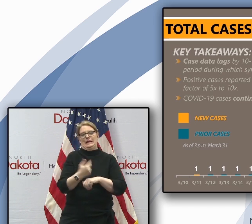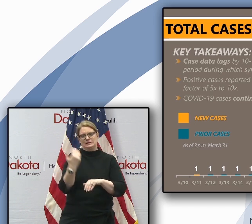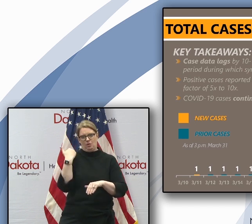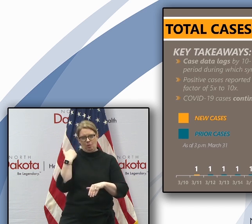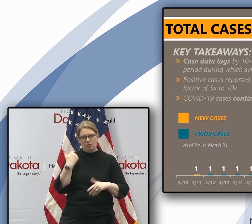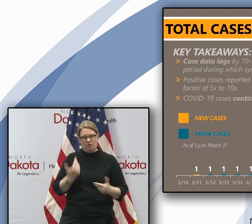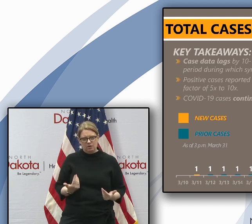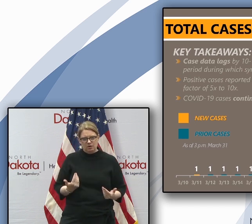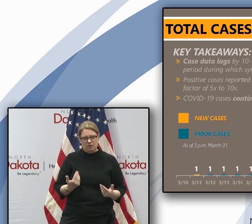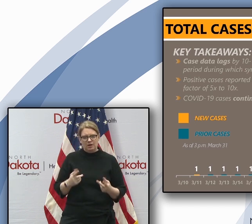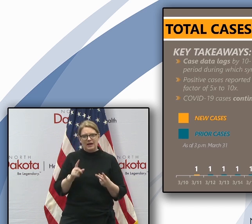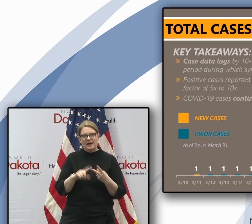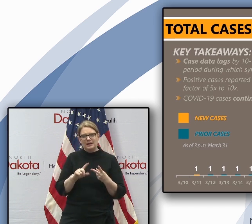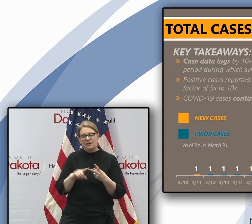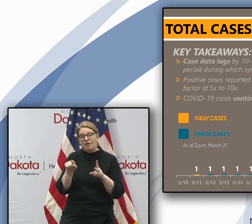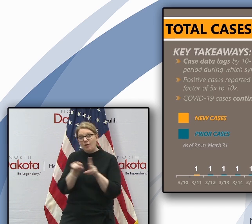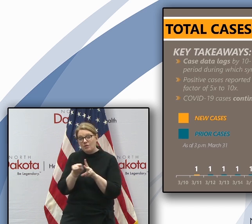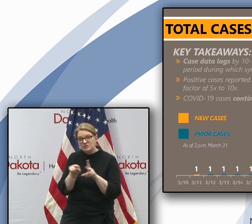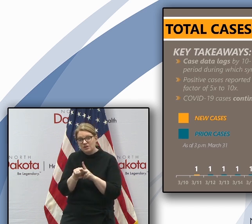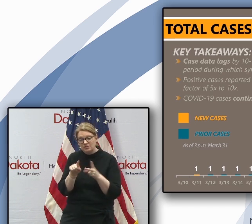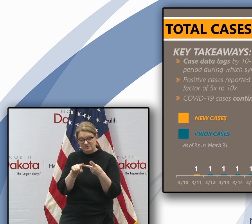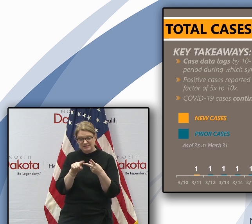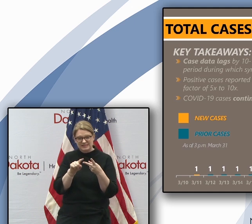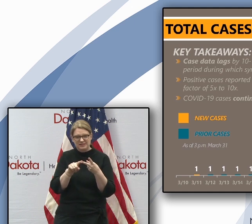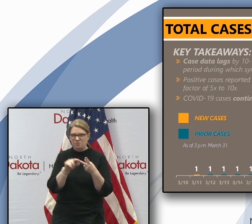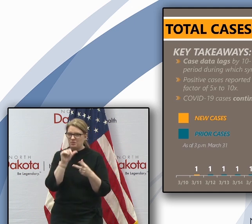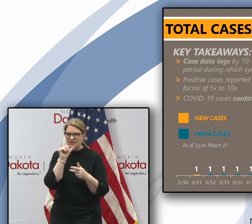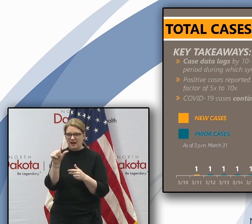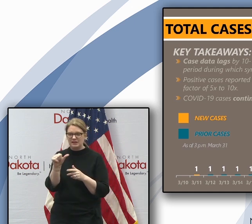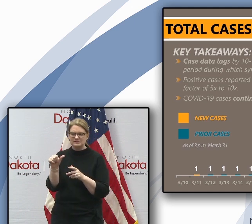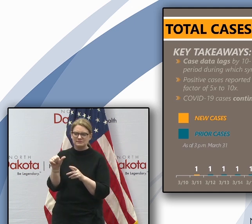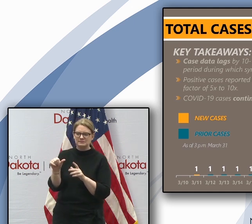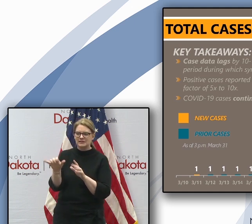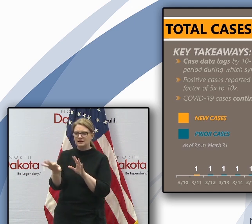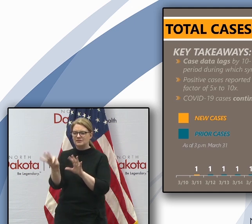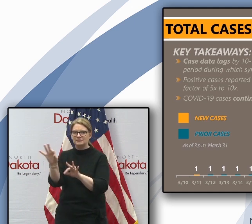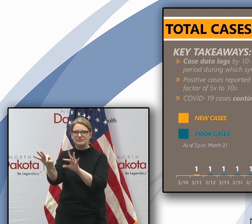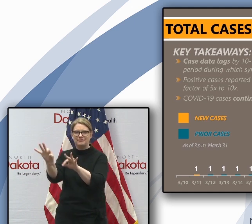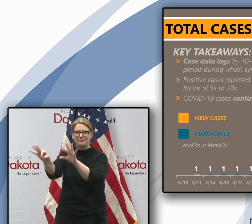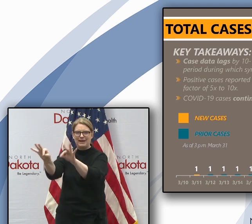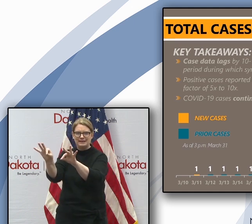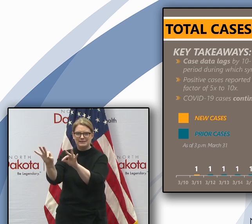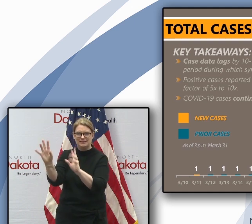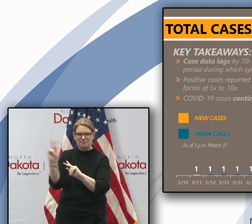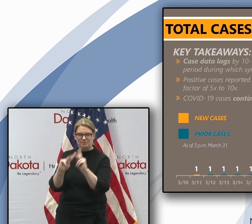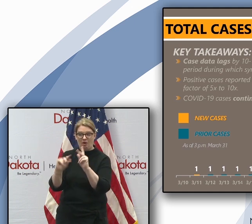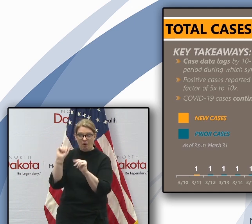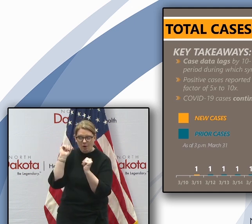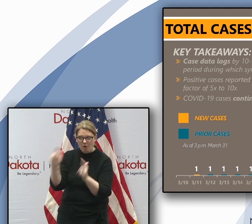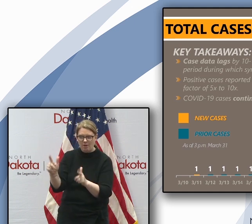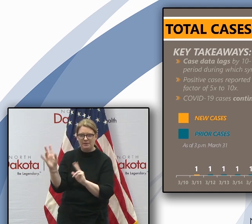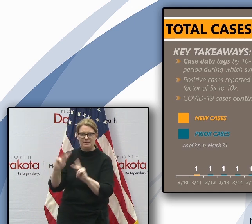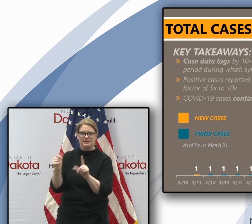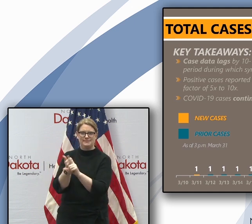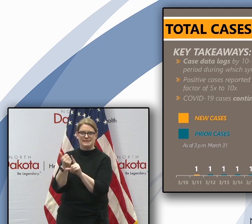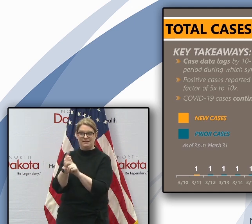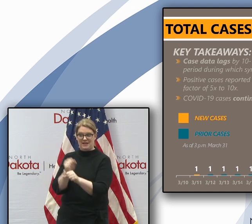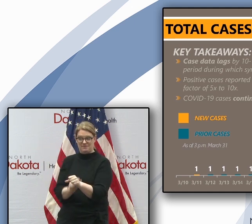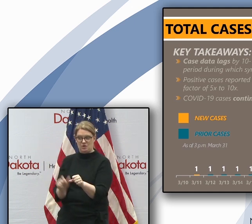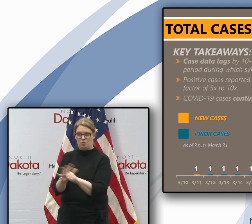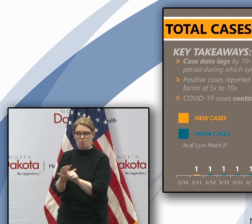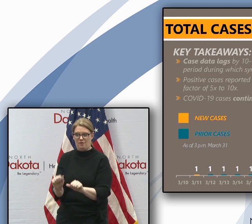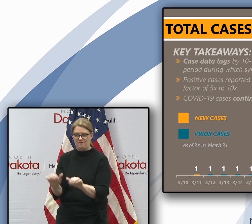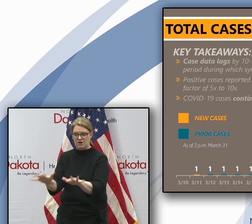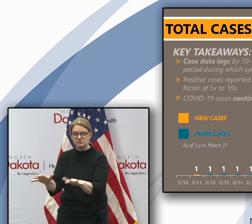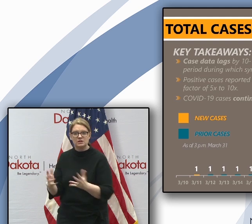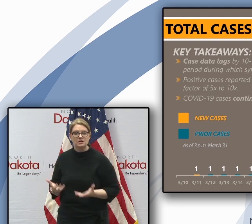also reflects that we're not catching everybody that is that has the coronavirus, because some people